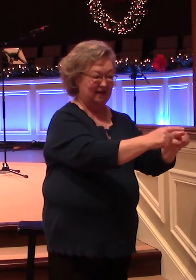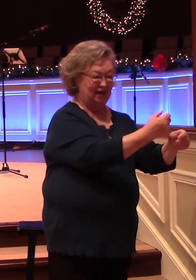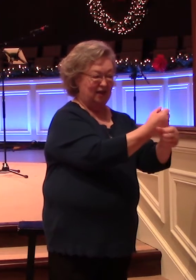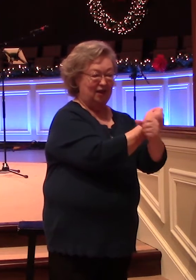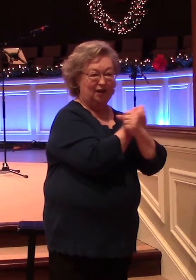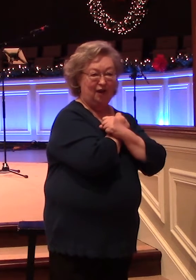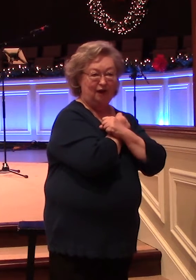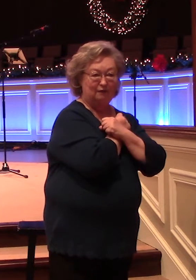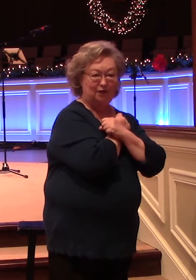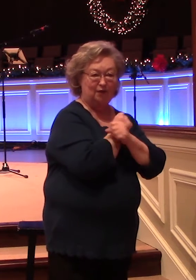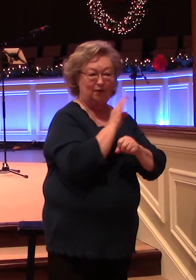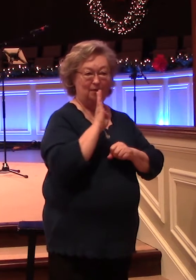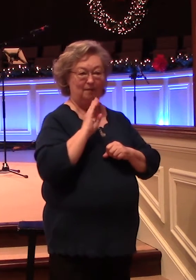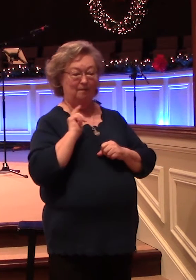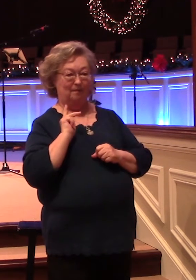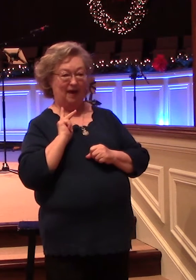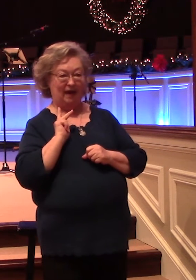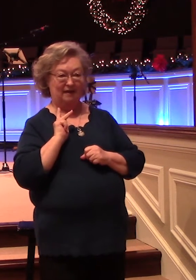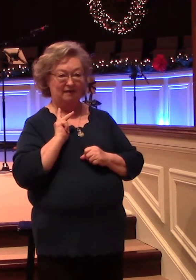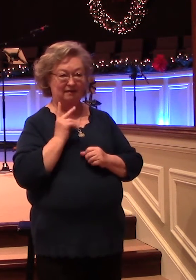Your enemy.